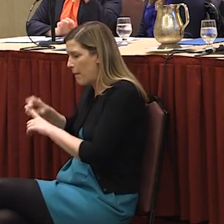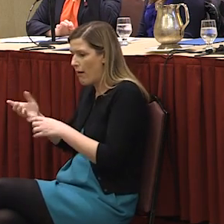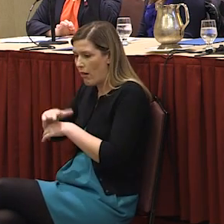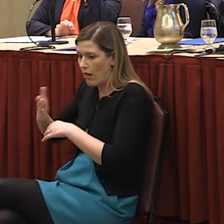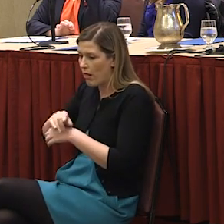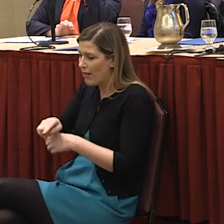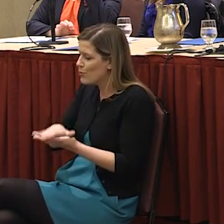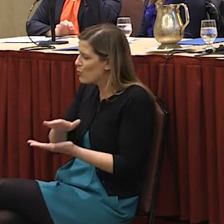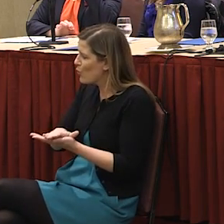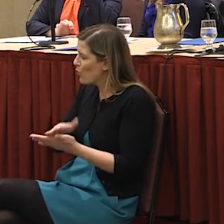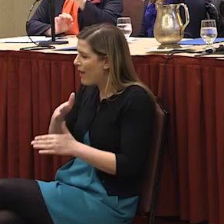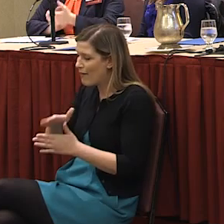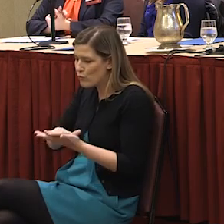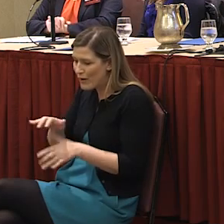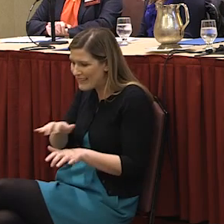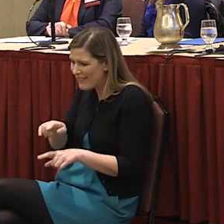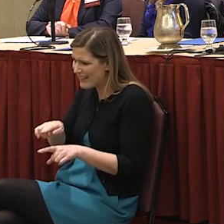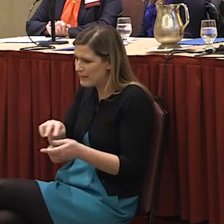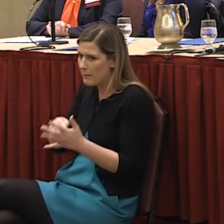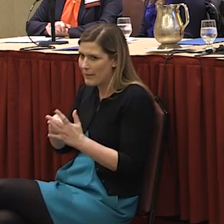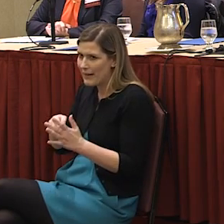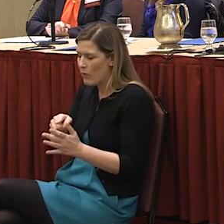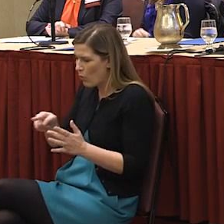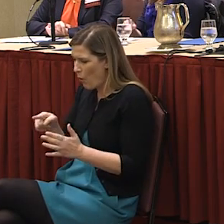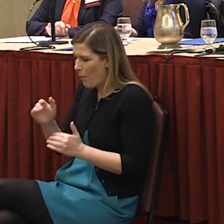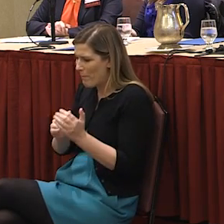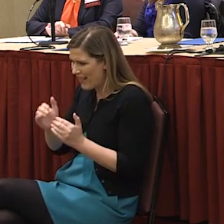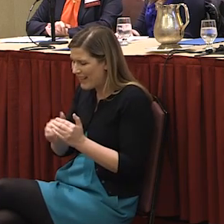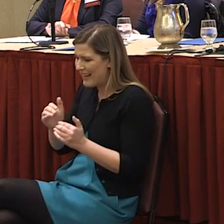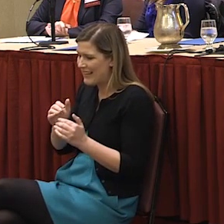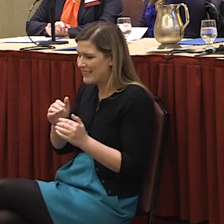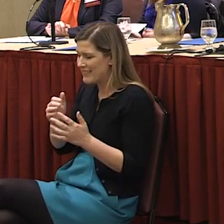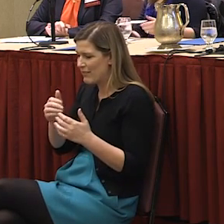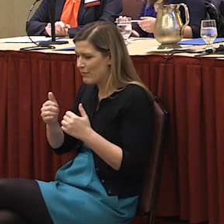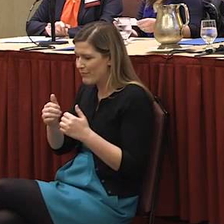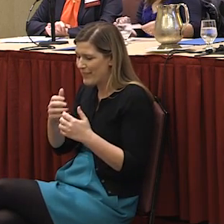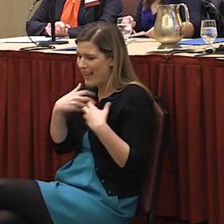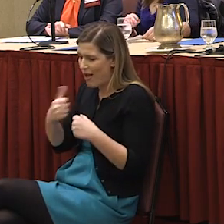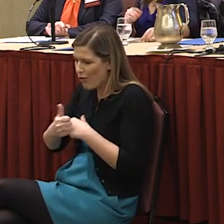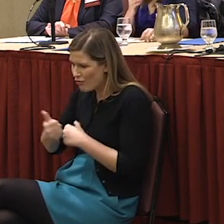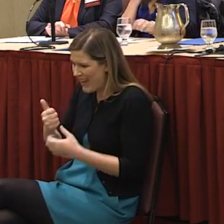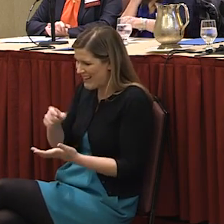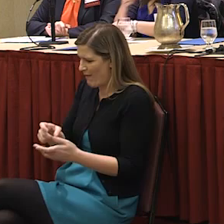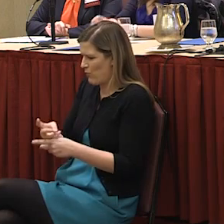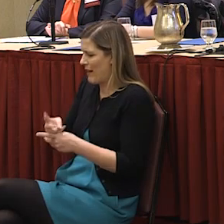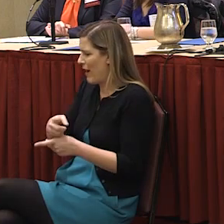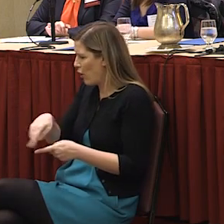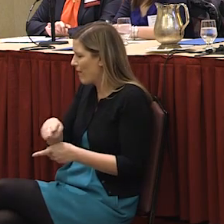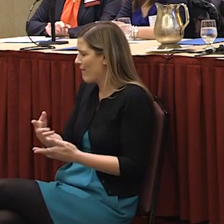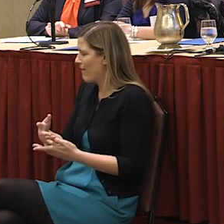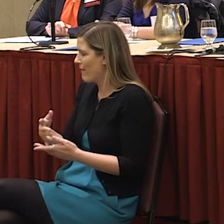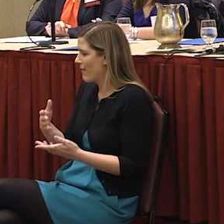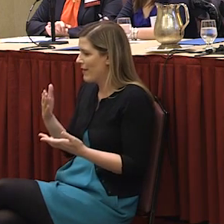school, after school activities and things like that. So those things really need to be taken care of. And they need to be taken care of in order of, where the